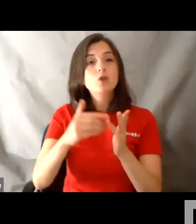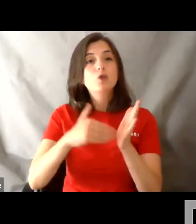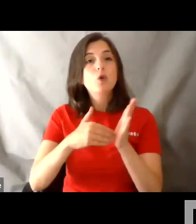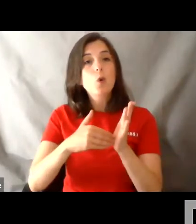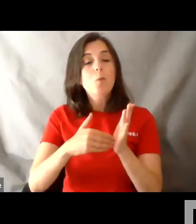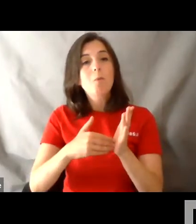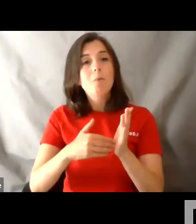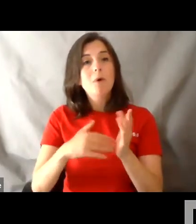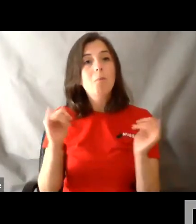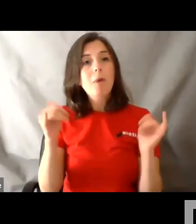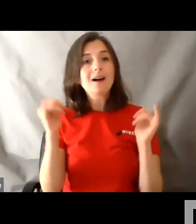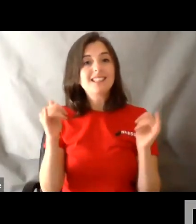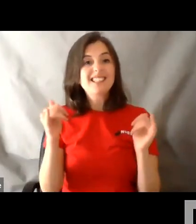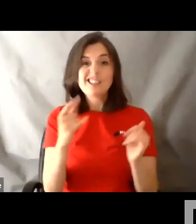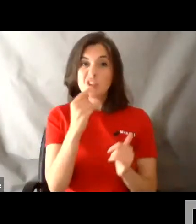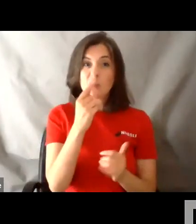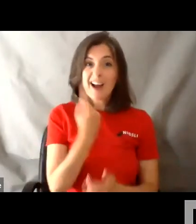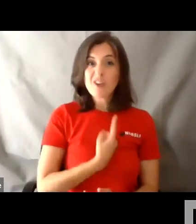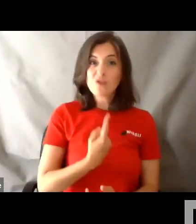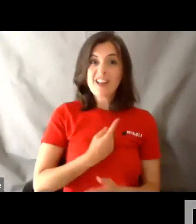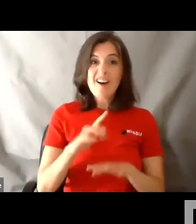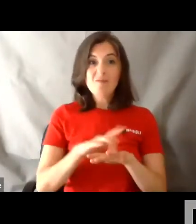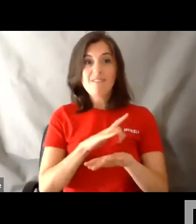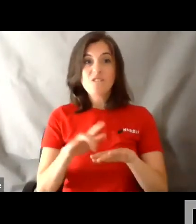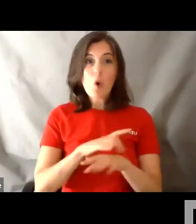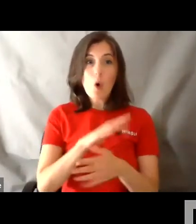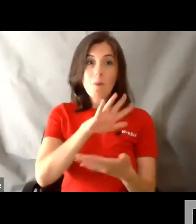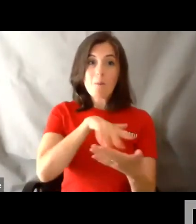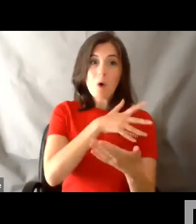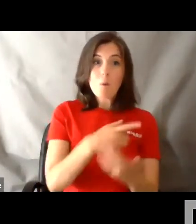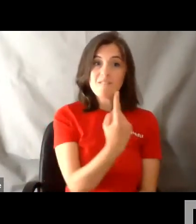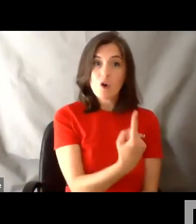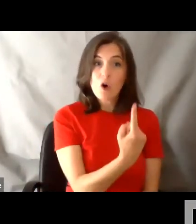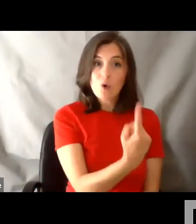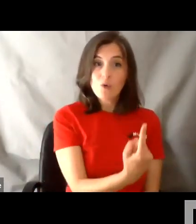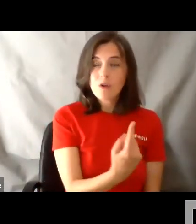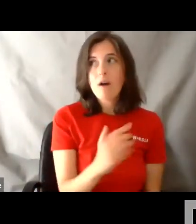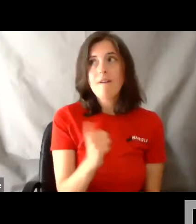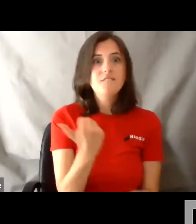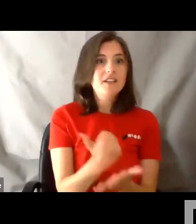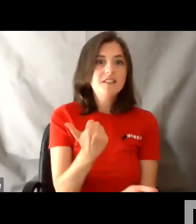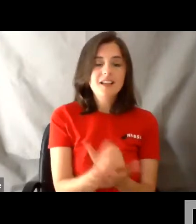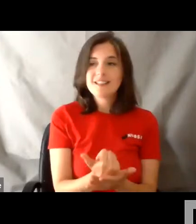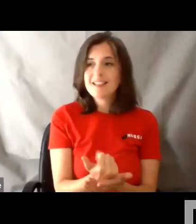to help to overcome isolation, and they're really great fun. Everybody's welcome.